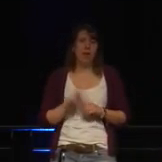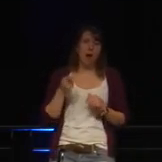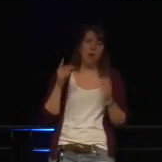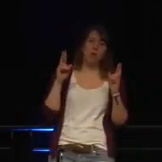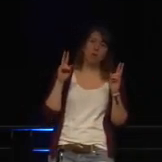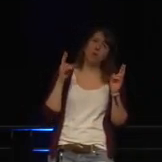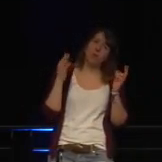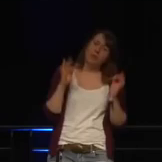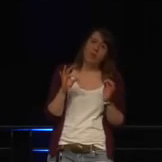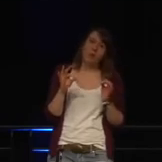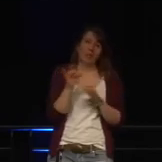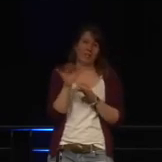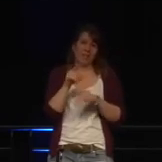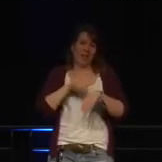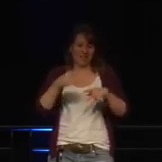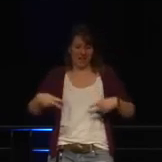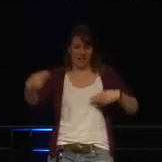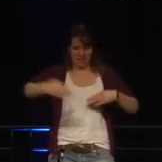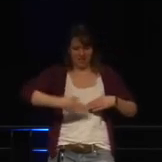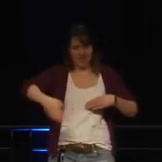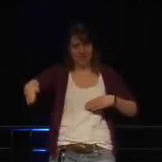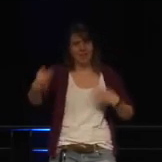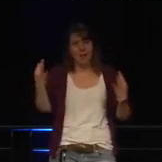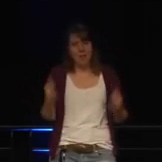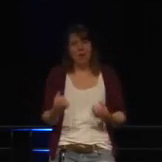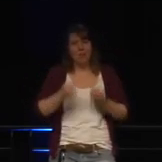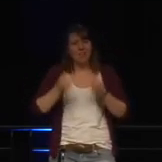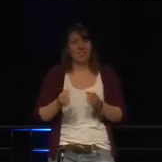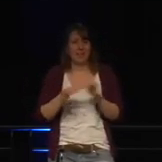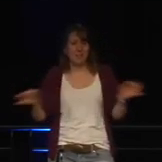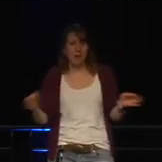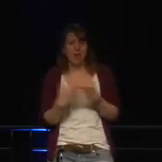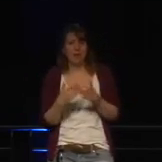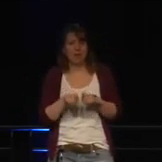And we need that for all connected devices.